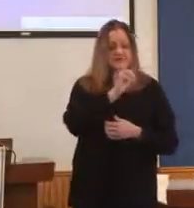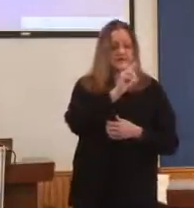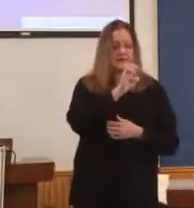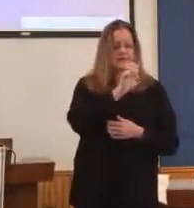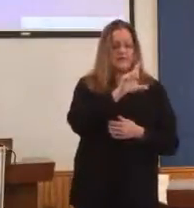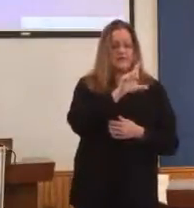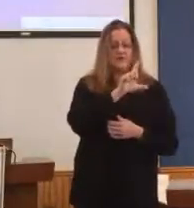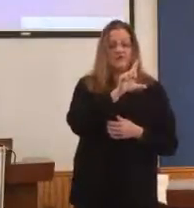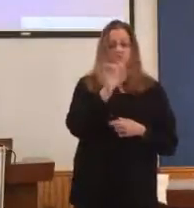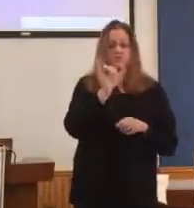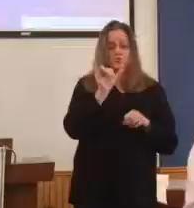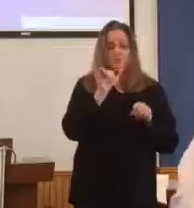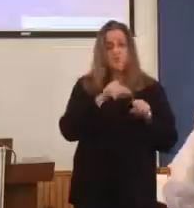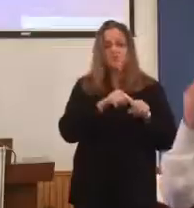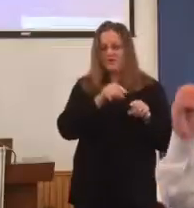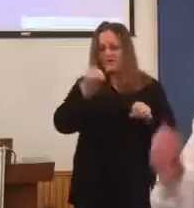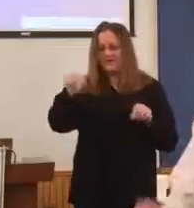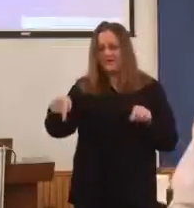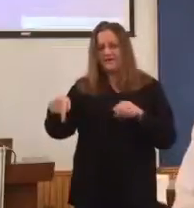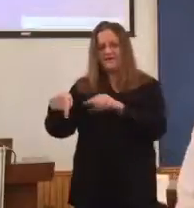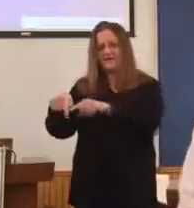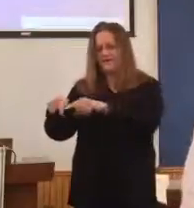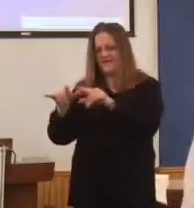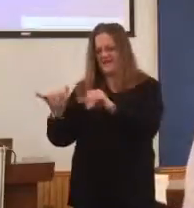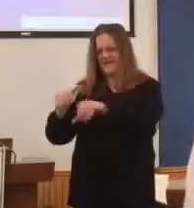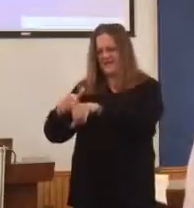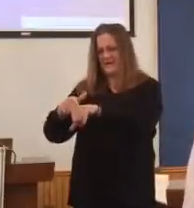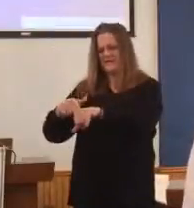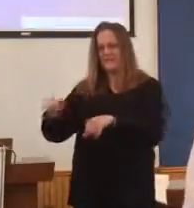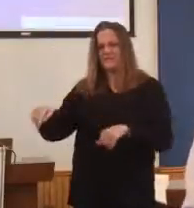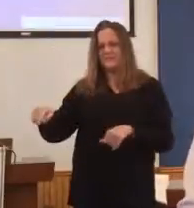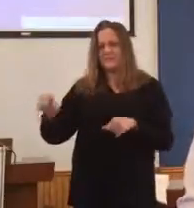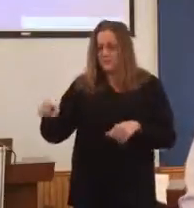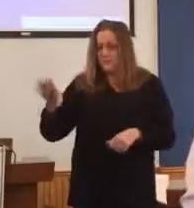also where he was supposed to be.